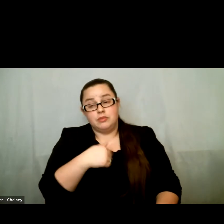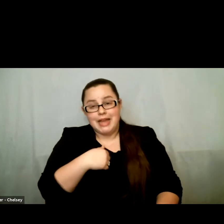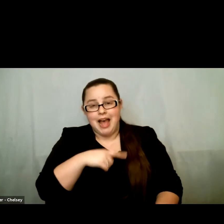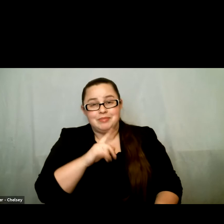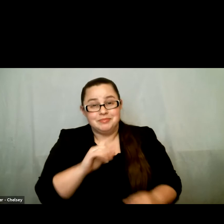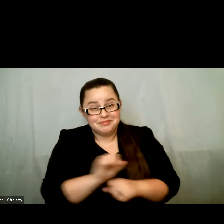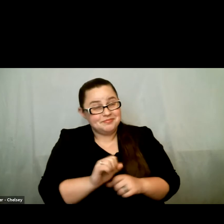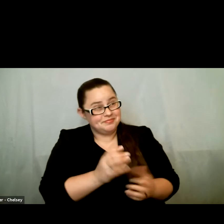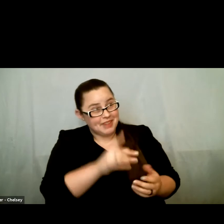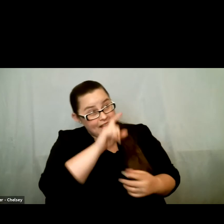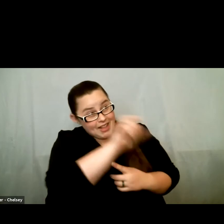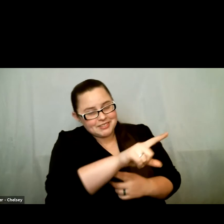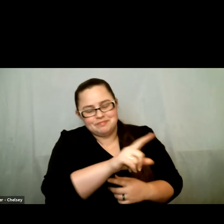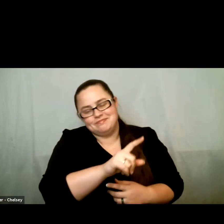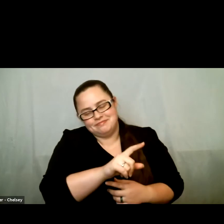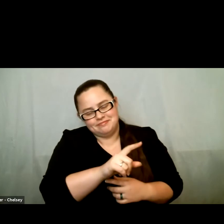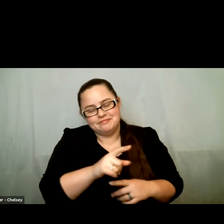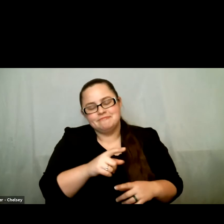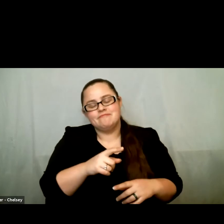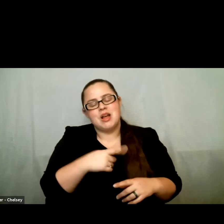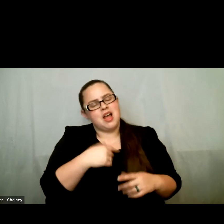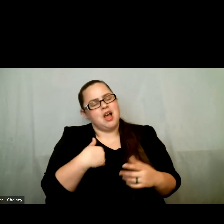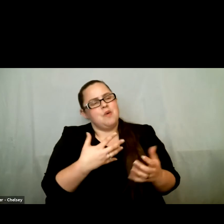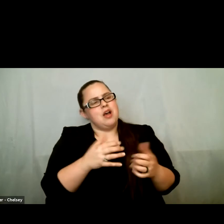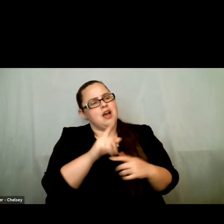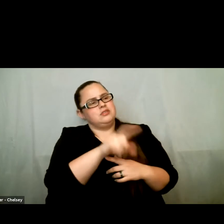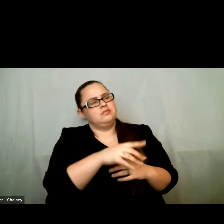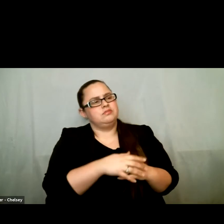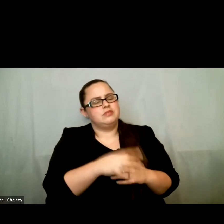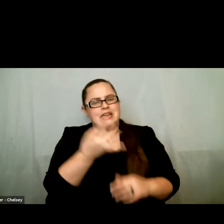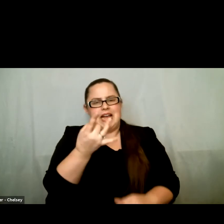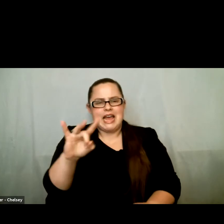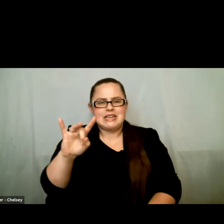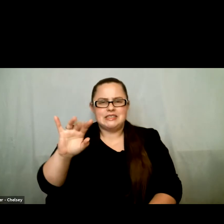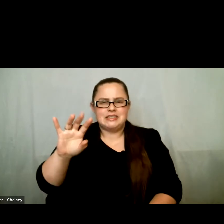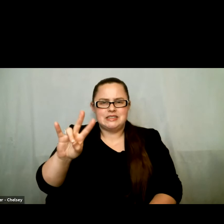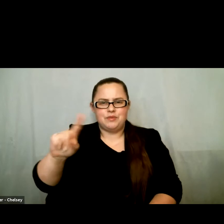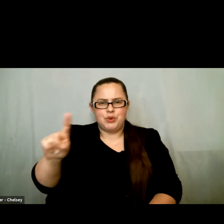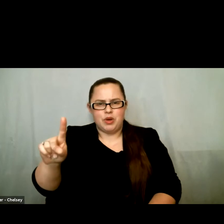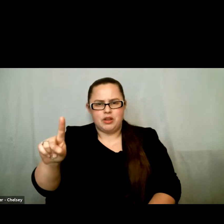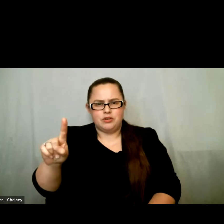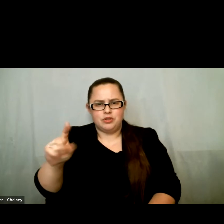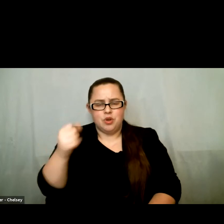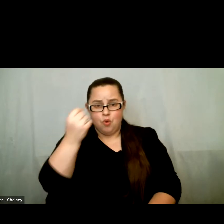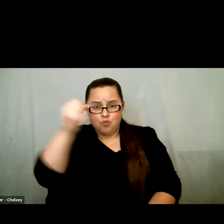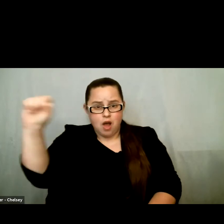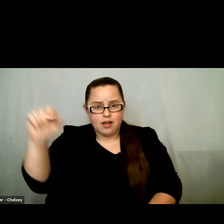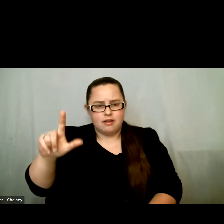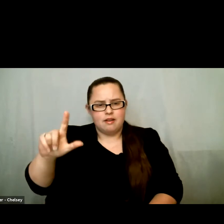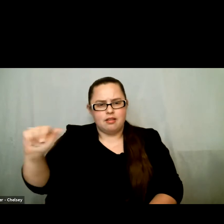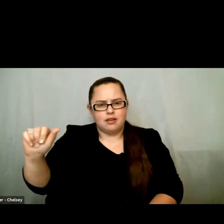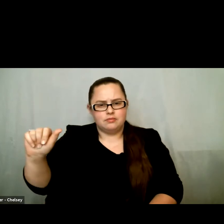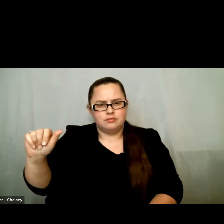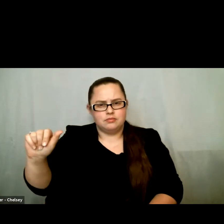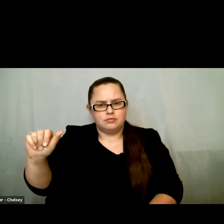Roy. I wanted to ask him about the 1871 riot in LA,